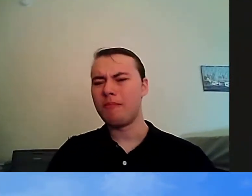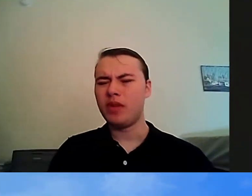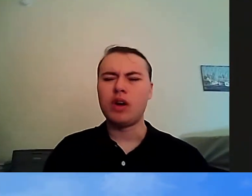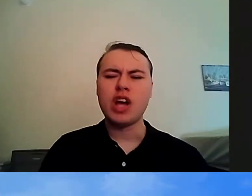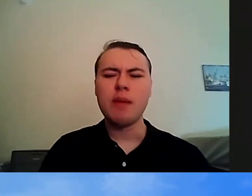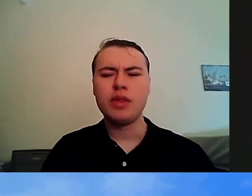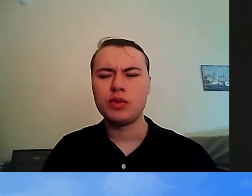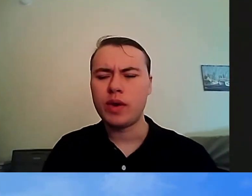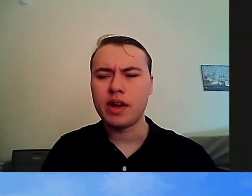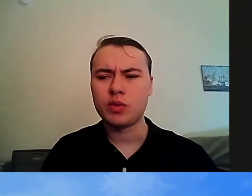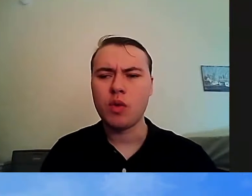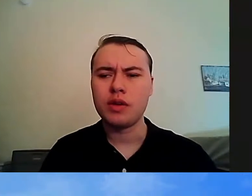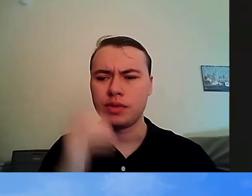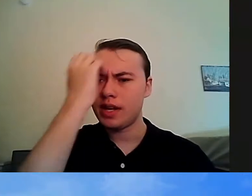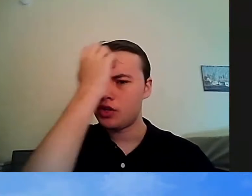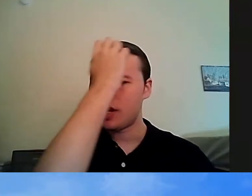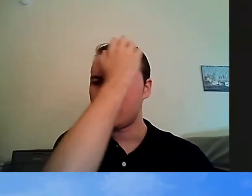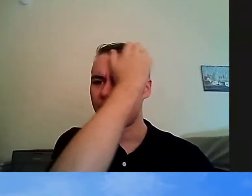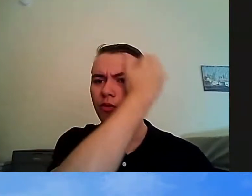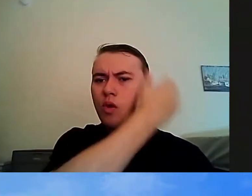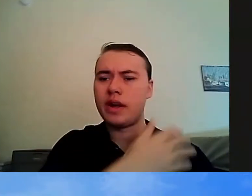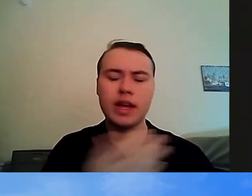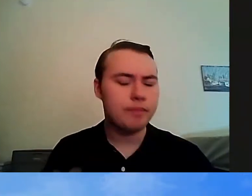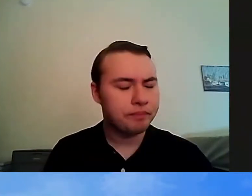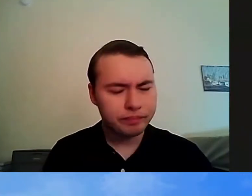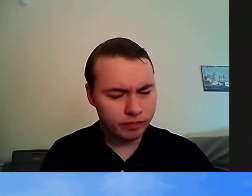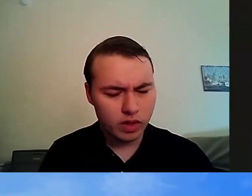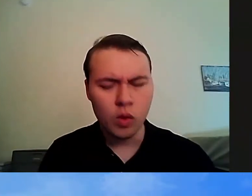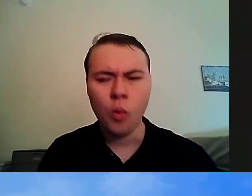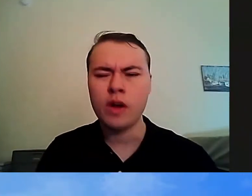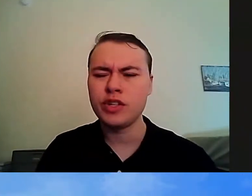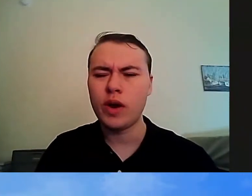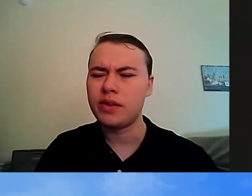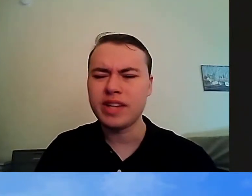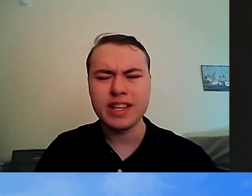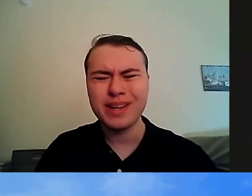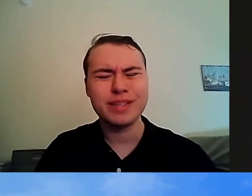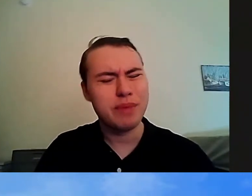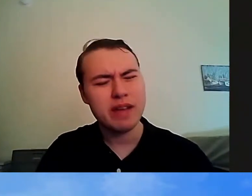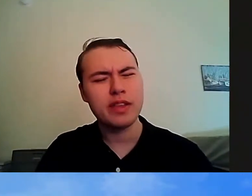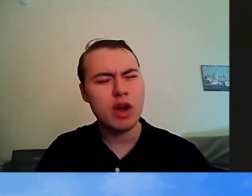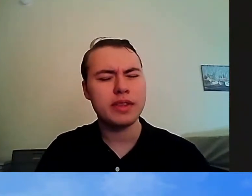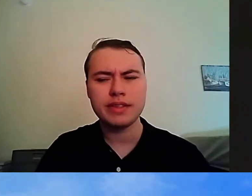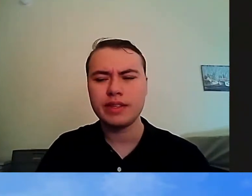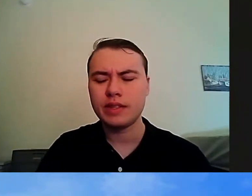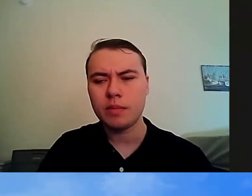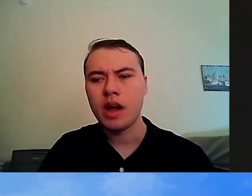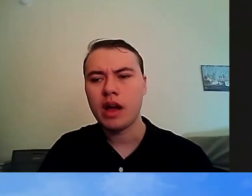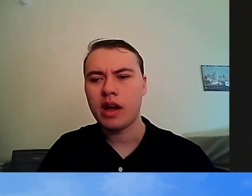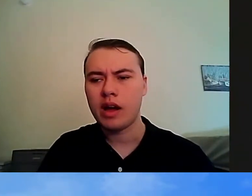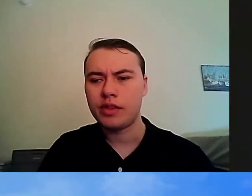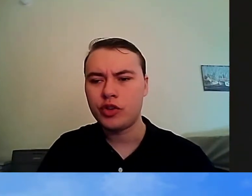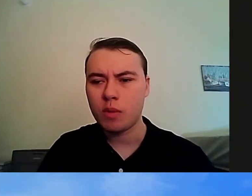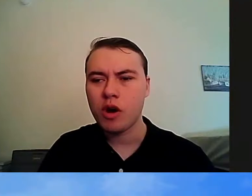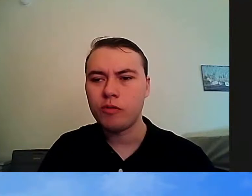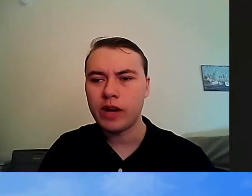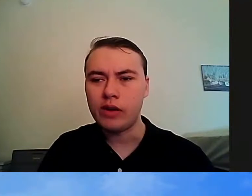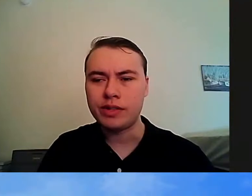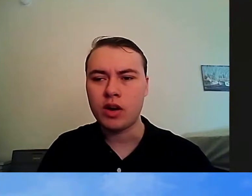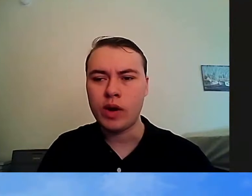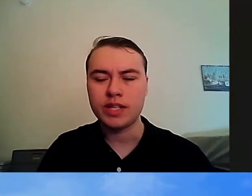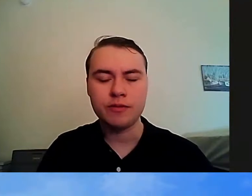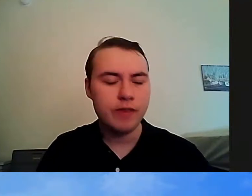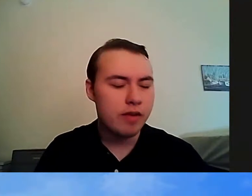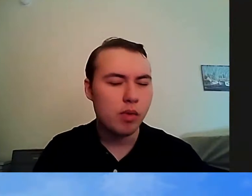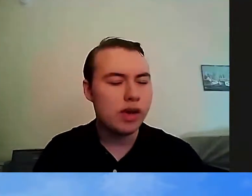And also, on top of those wind gusts, we're also seeing a chance for, again, watching tornadoes. It hasn't been as big of a threat with this system. The shear